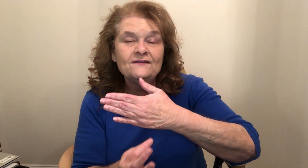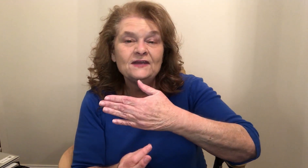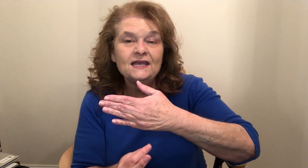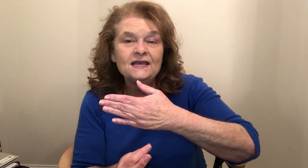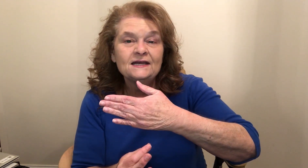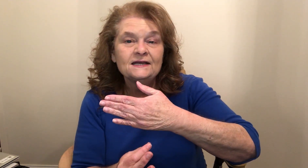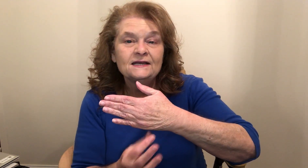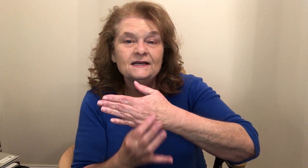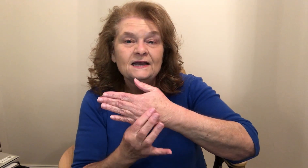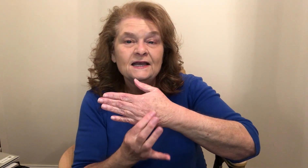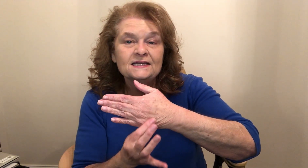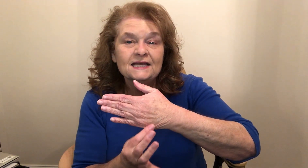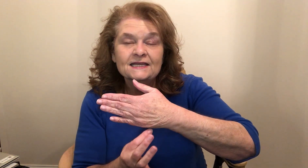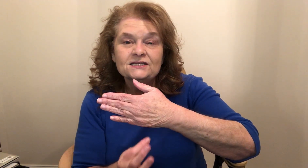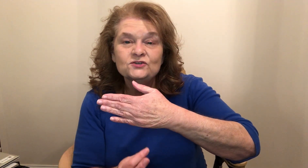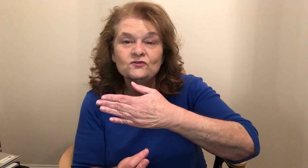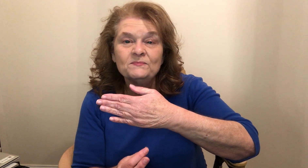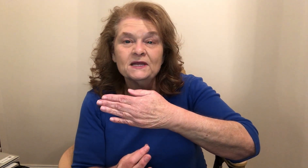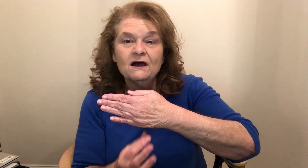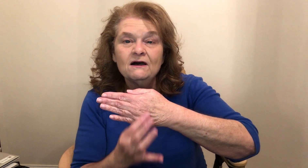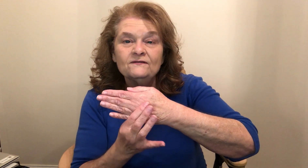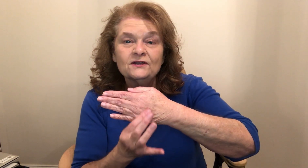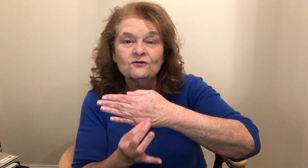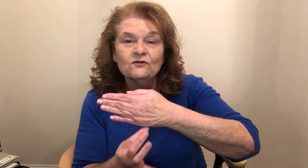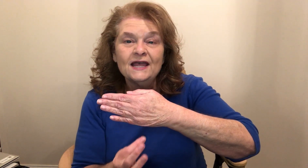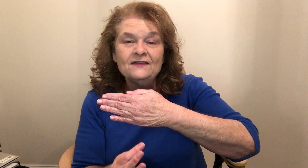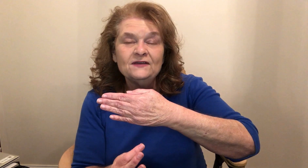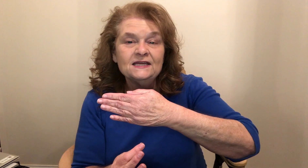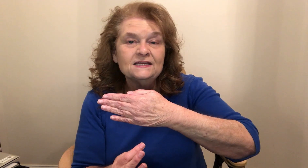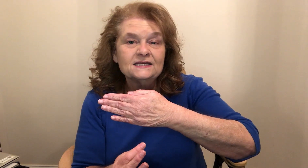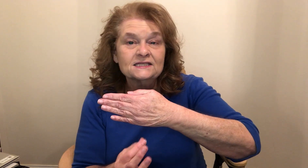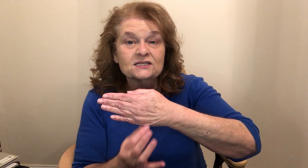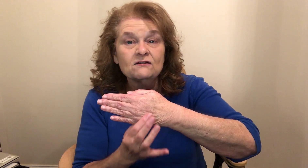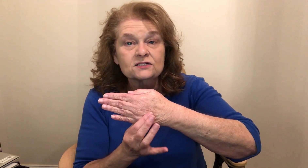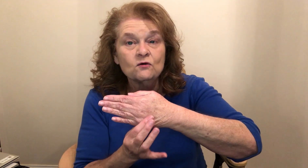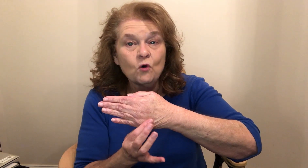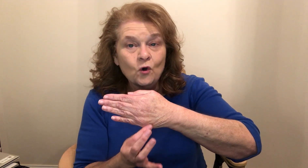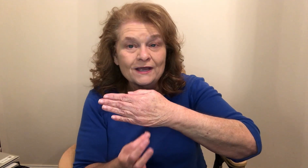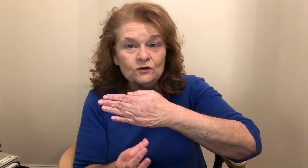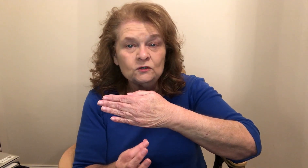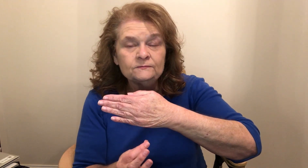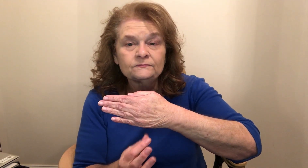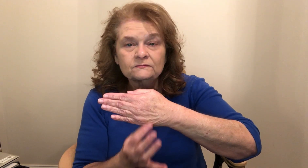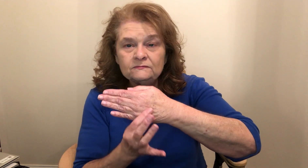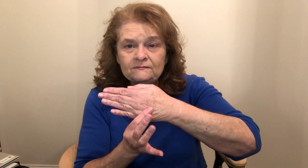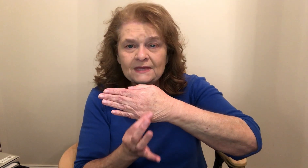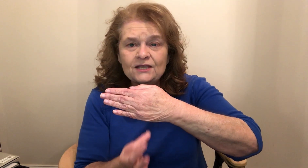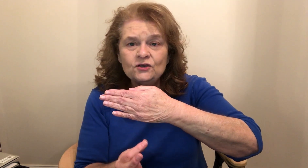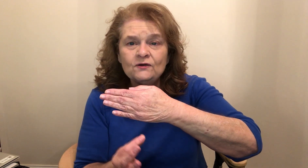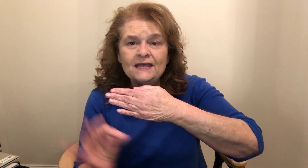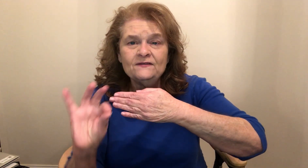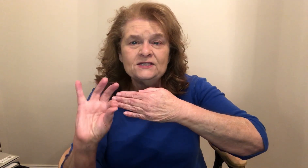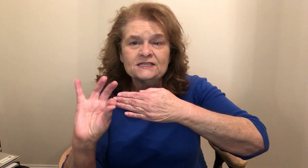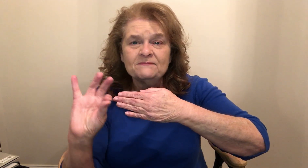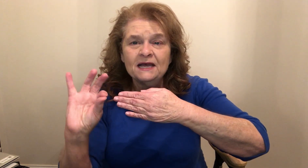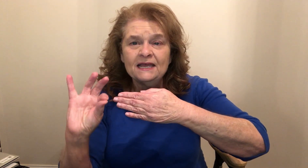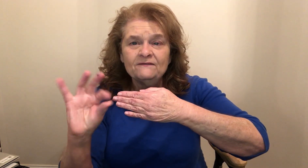gravy? It's like it's dripping off, gravy. This is also oil. Gravy, just have my F